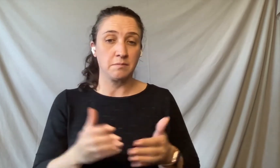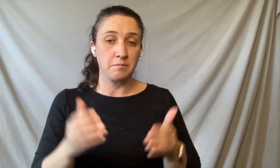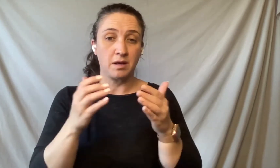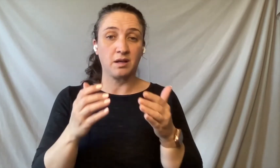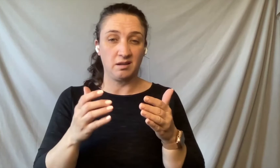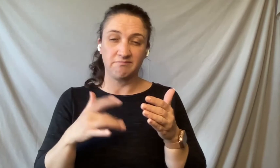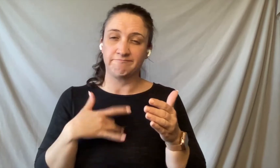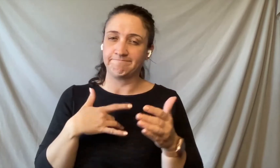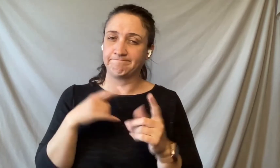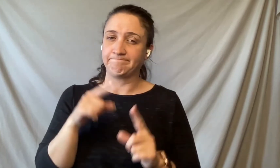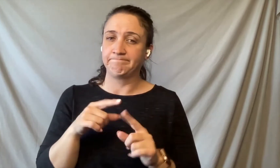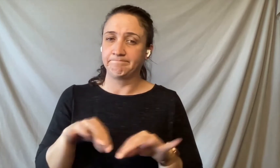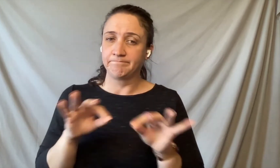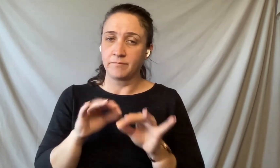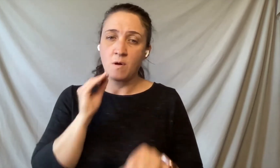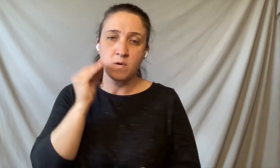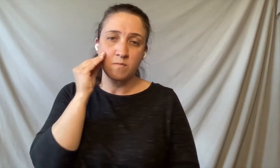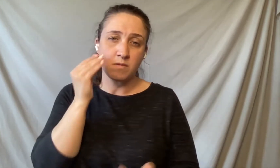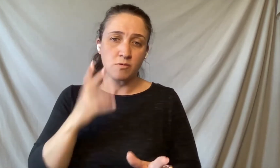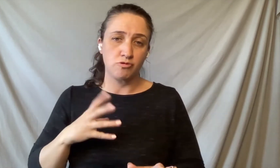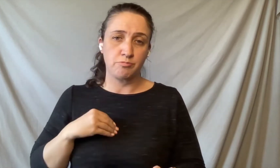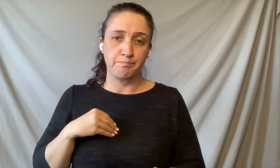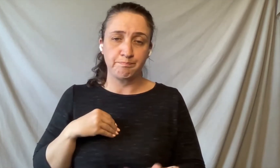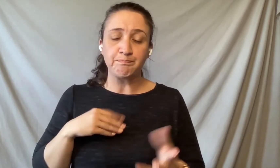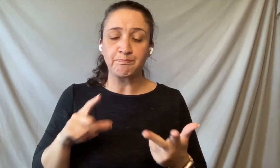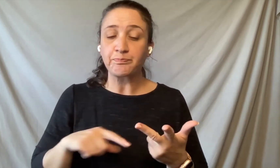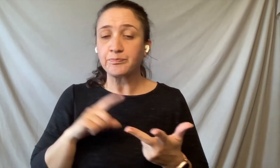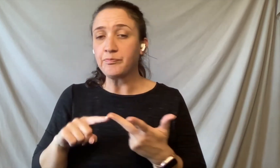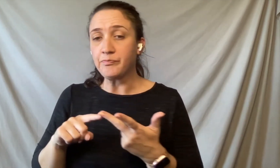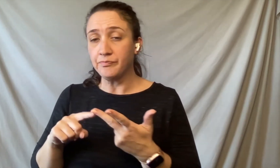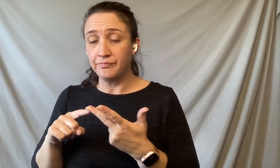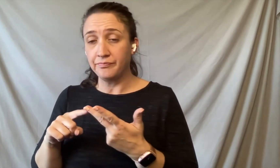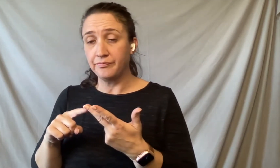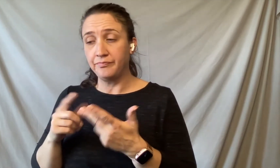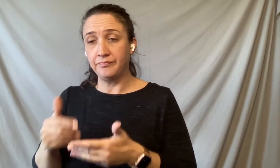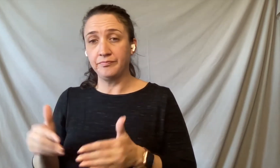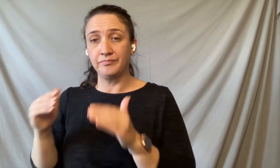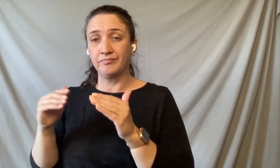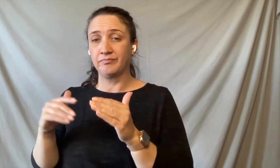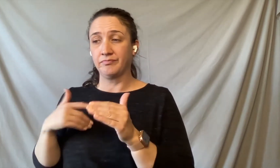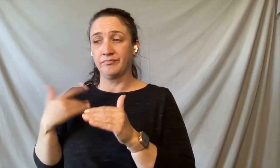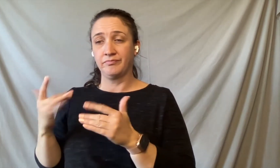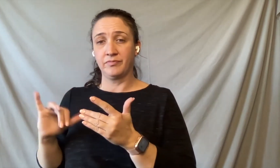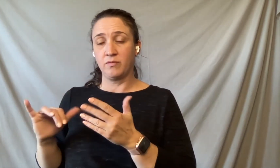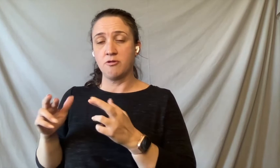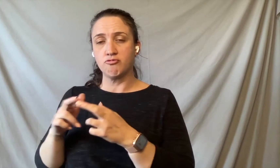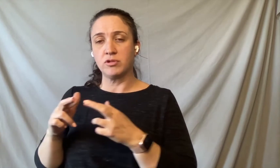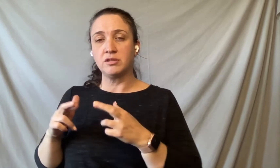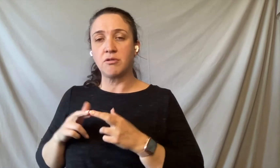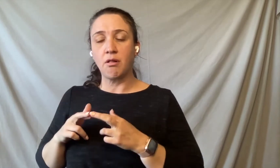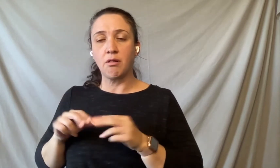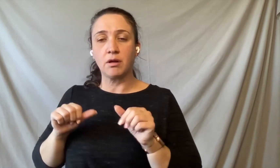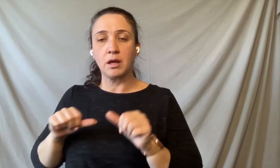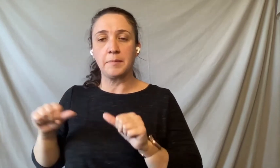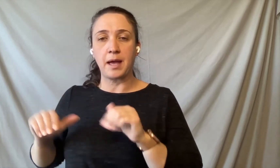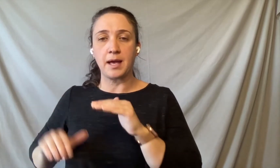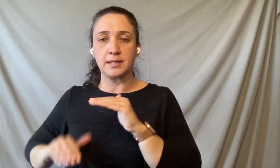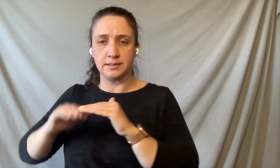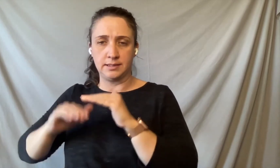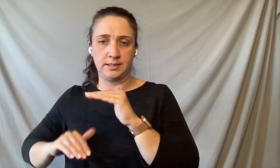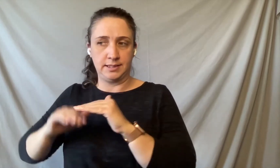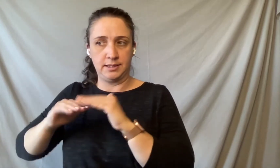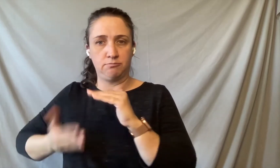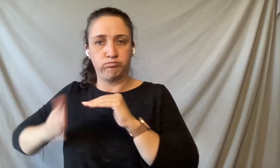ownership. And the third bucket to me feels like regional capacity to stand up some of